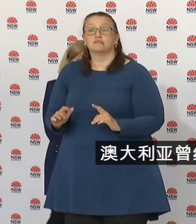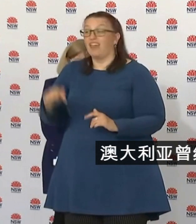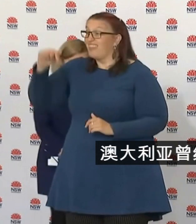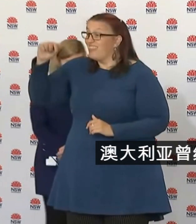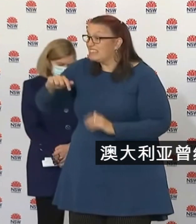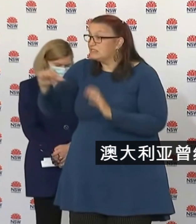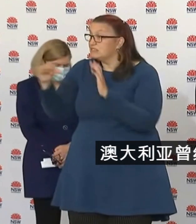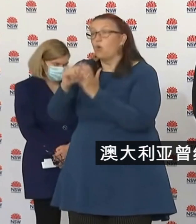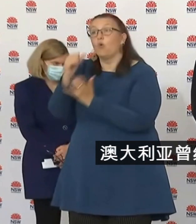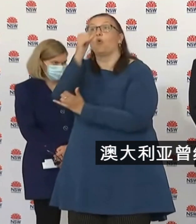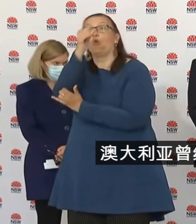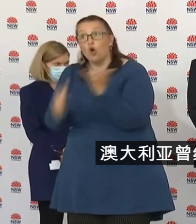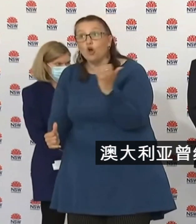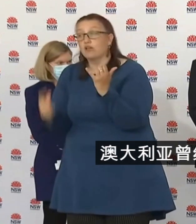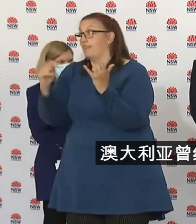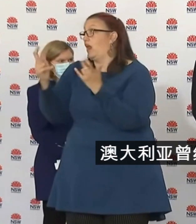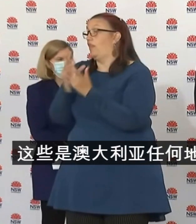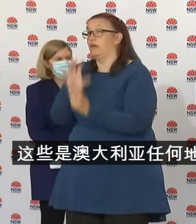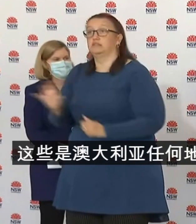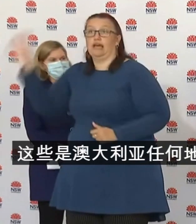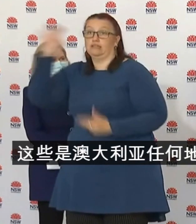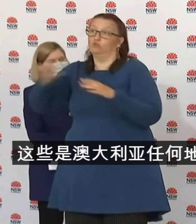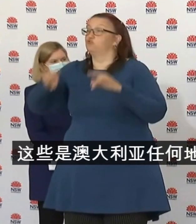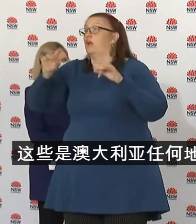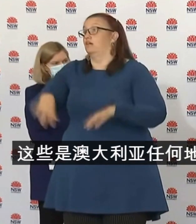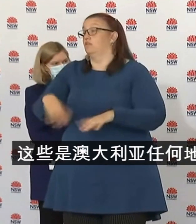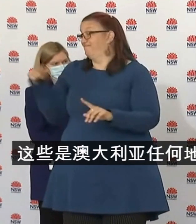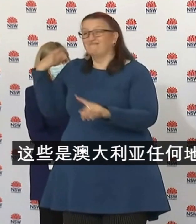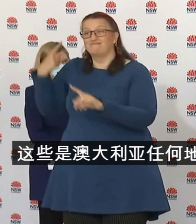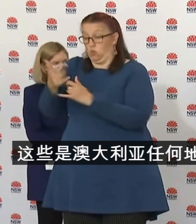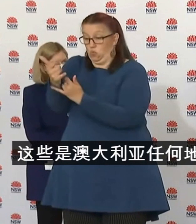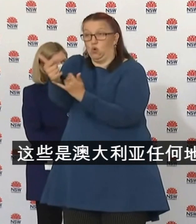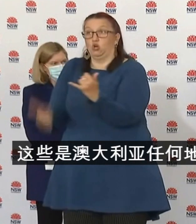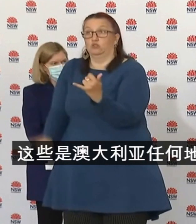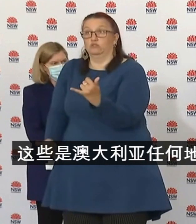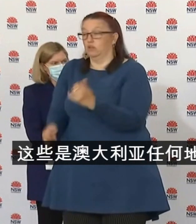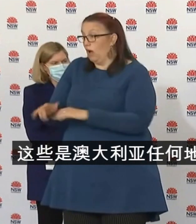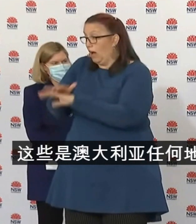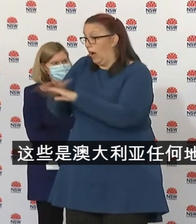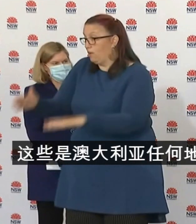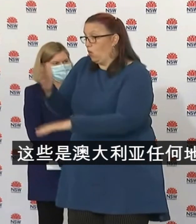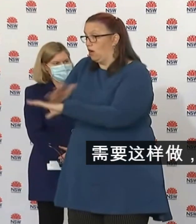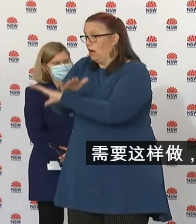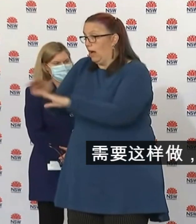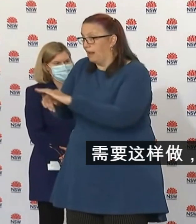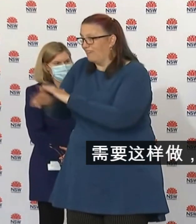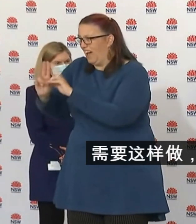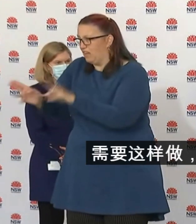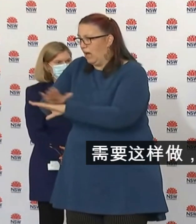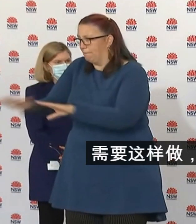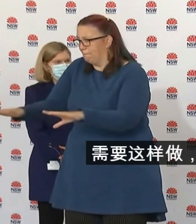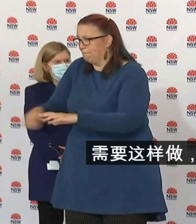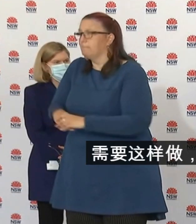ever faced in a lockdown. Can I make that very clear? These are the harshest measures any place in Australia has ever faced, but we need to do